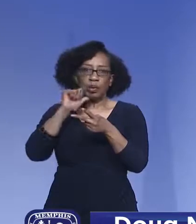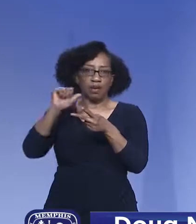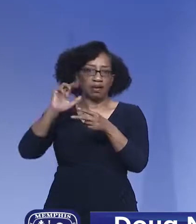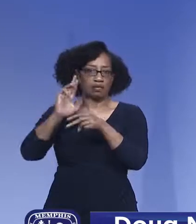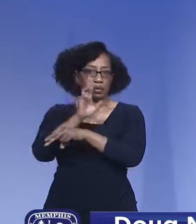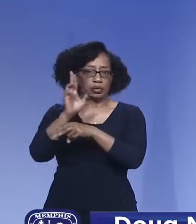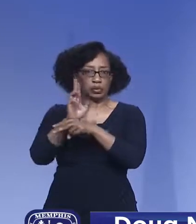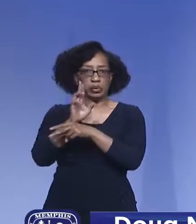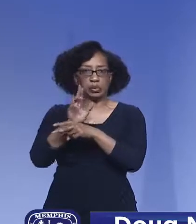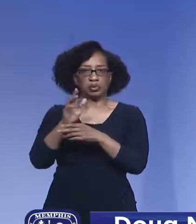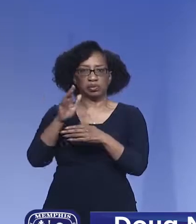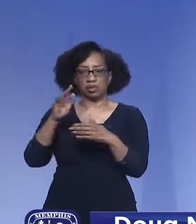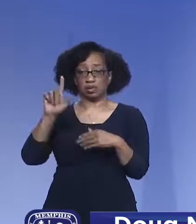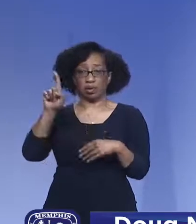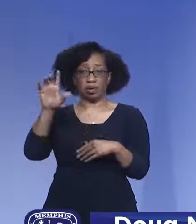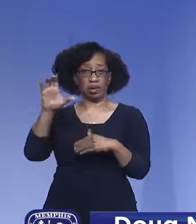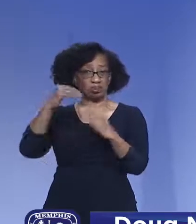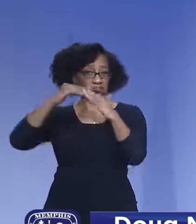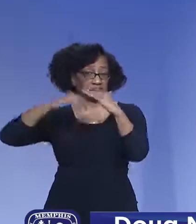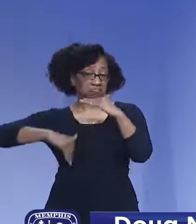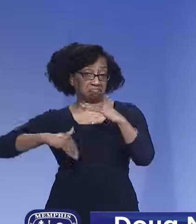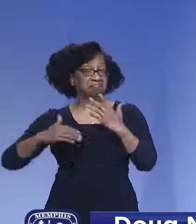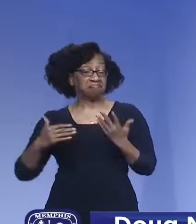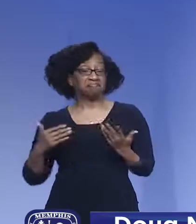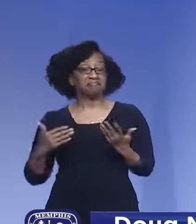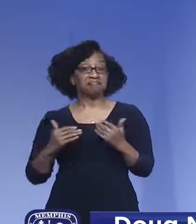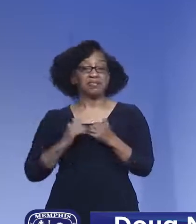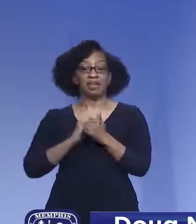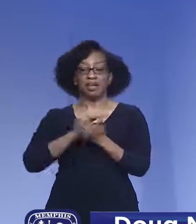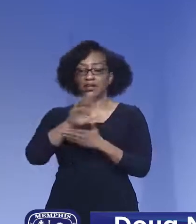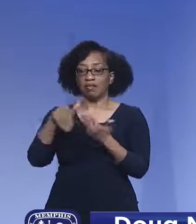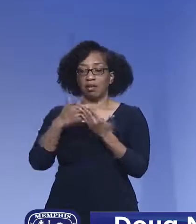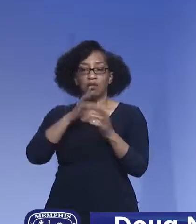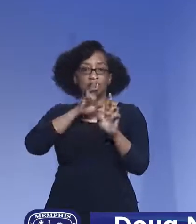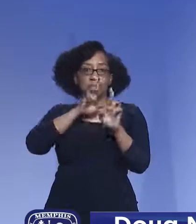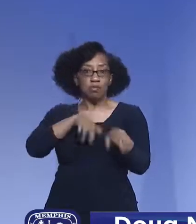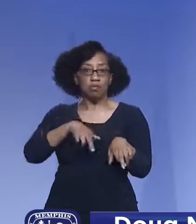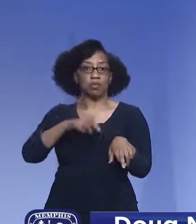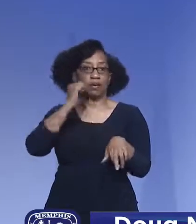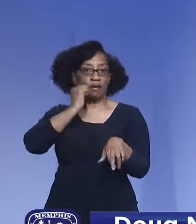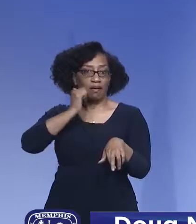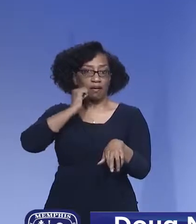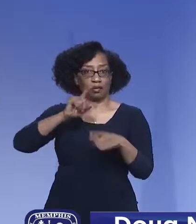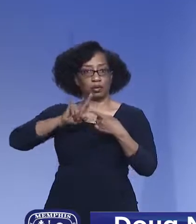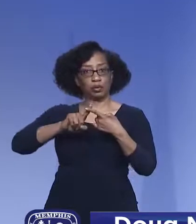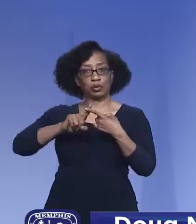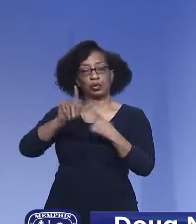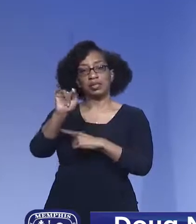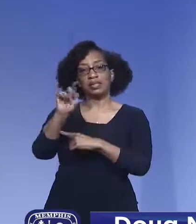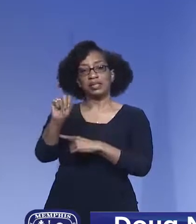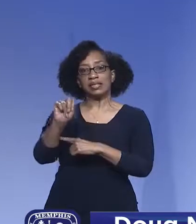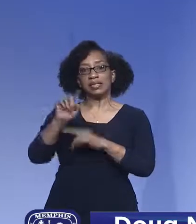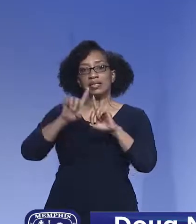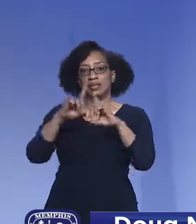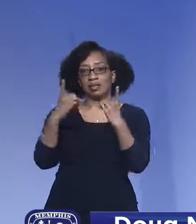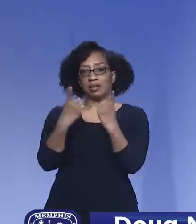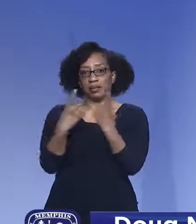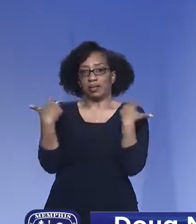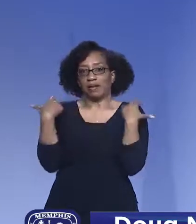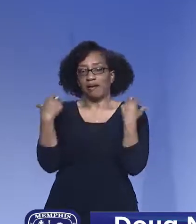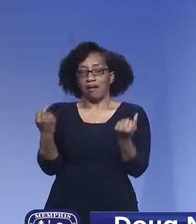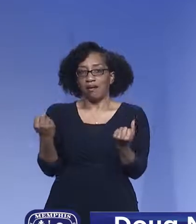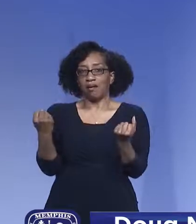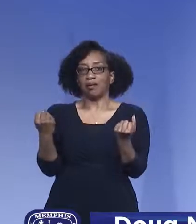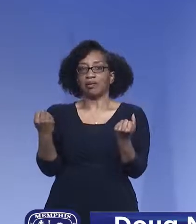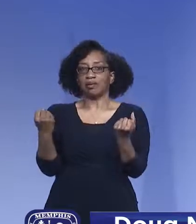wasted since we began. And all of those have been reported on a daily basis to the Tennessee Department of Health and to the higher authorities who are